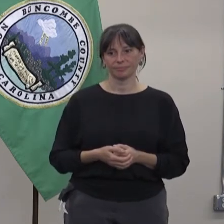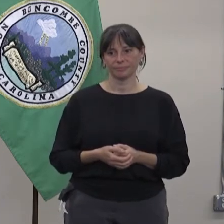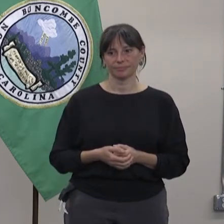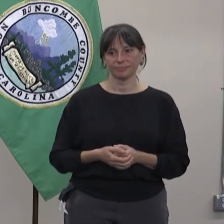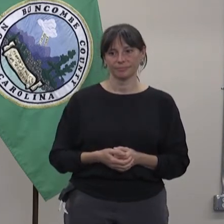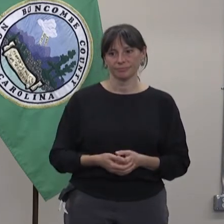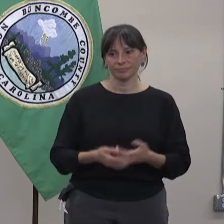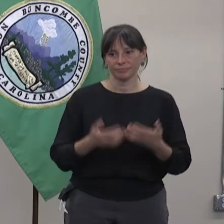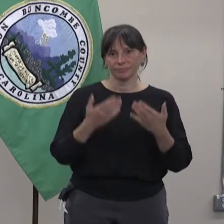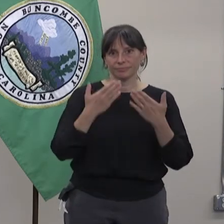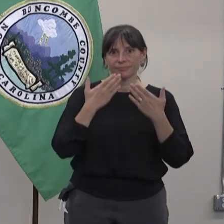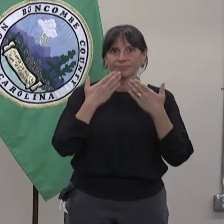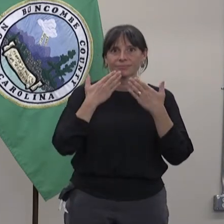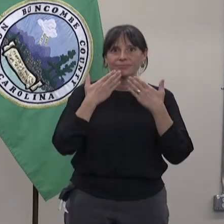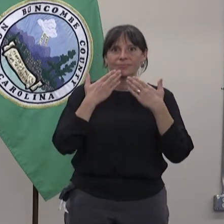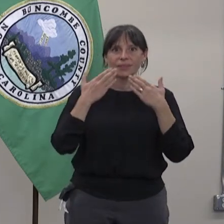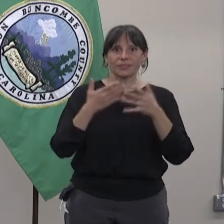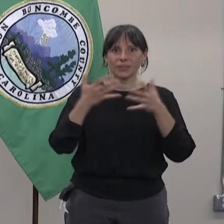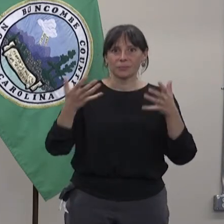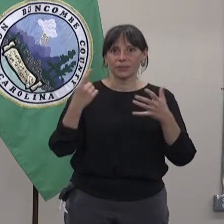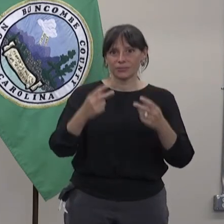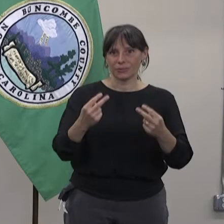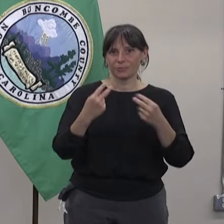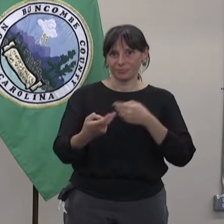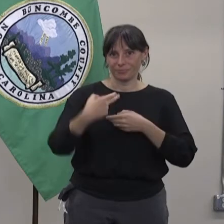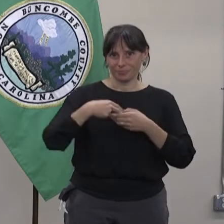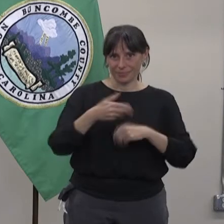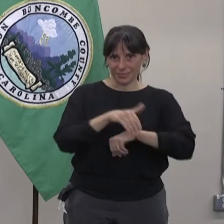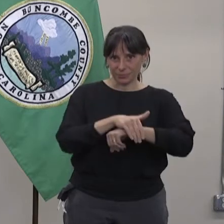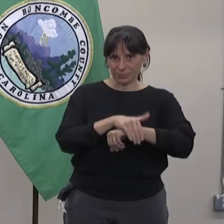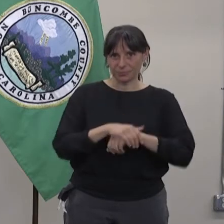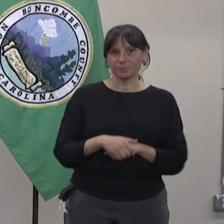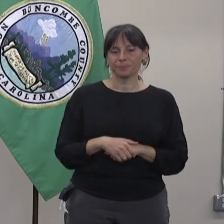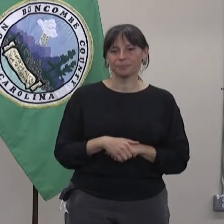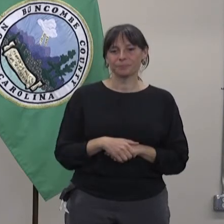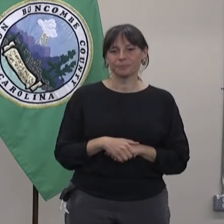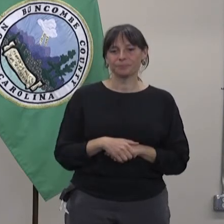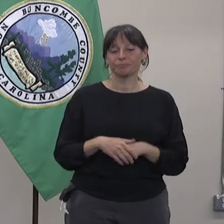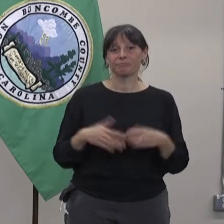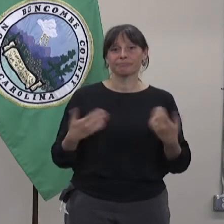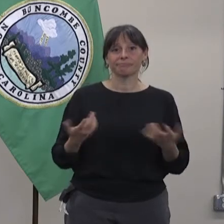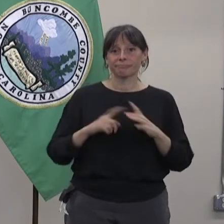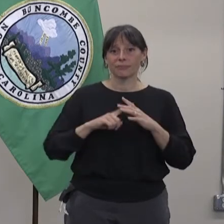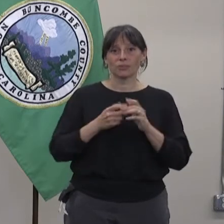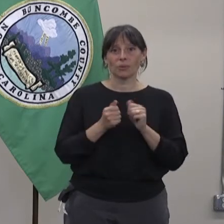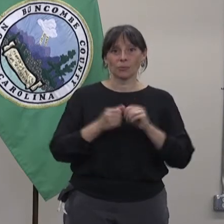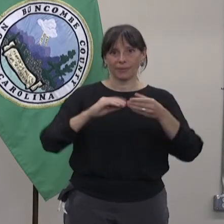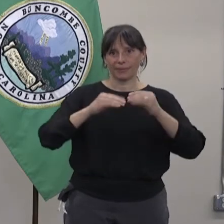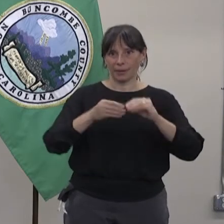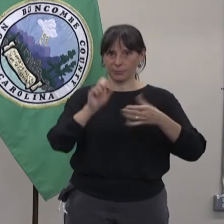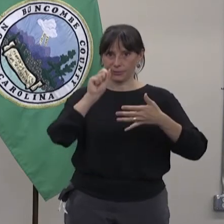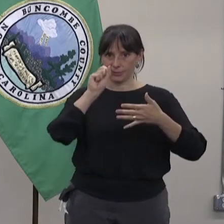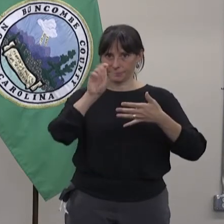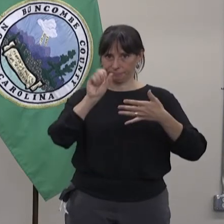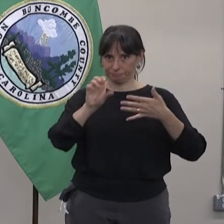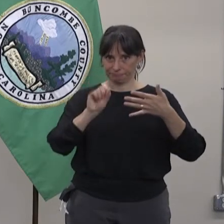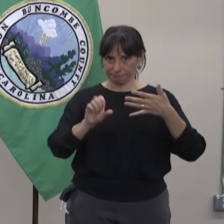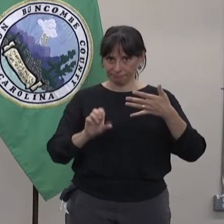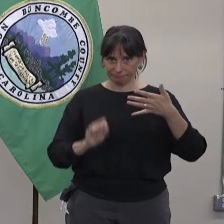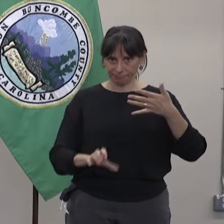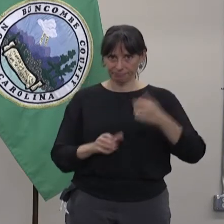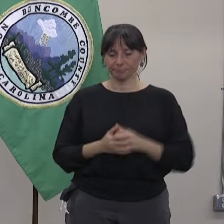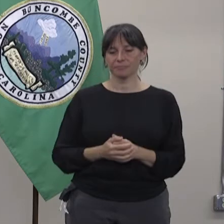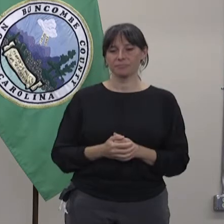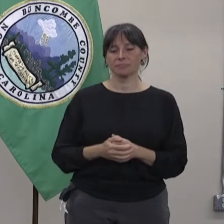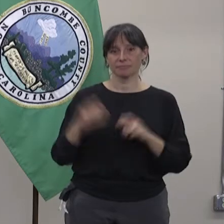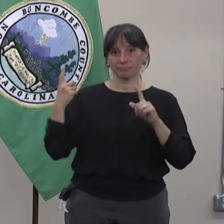Thanks so much for joining us this afternoon. We'll start out like we usually do with an update on our local numbers and indicators.